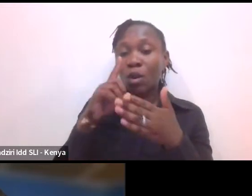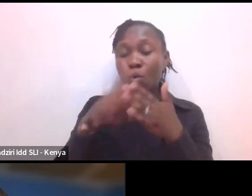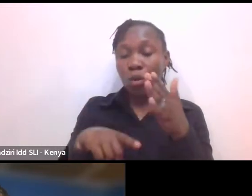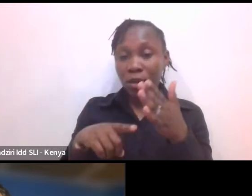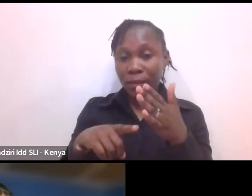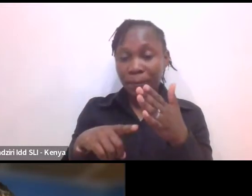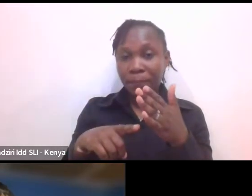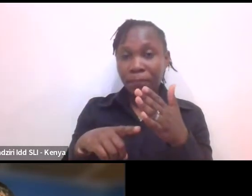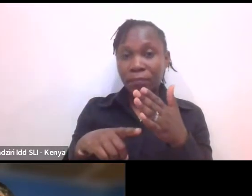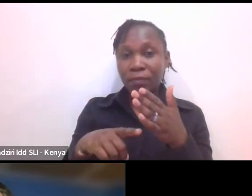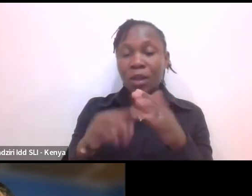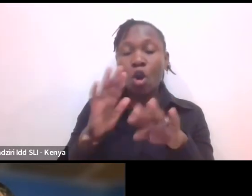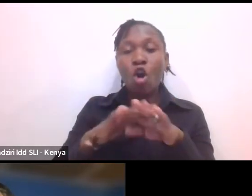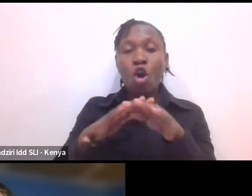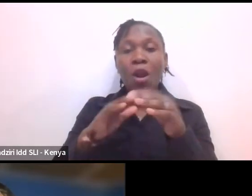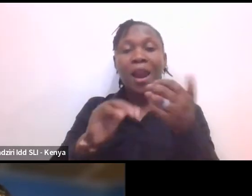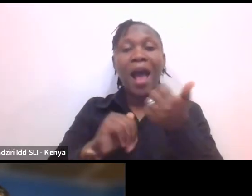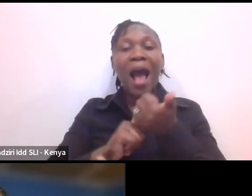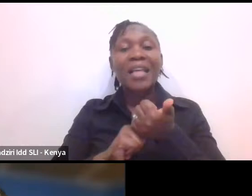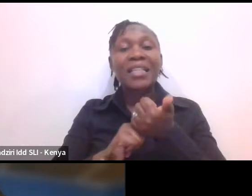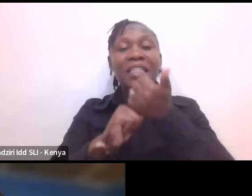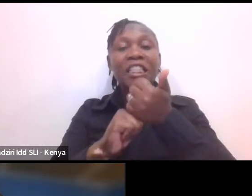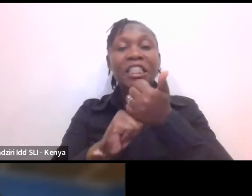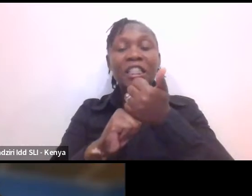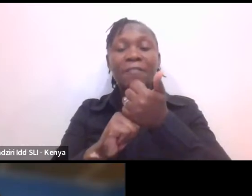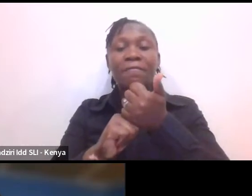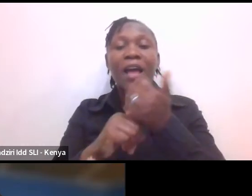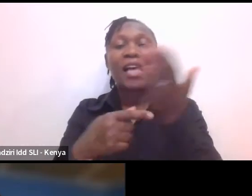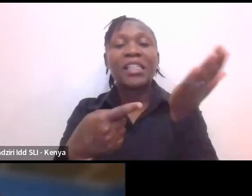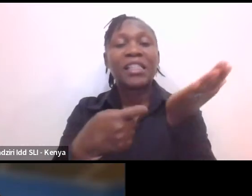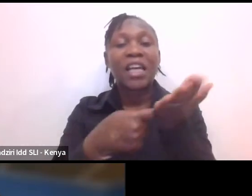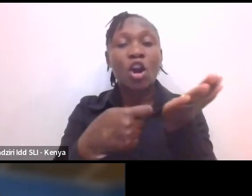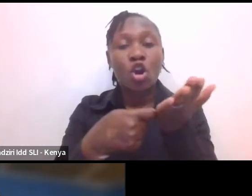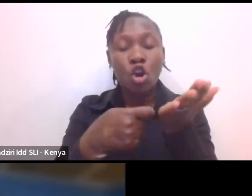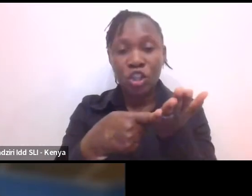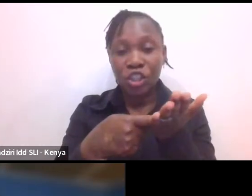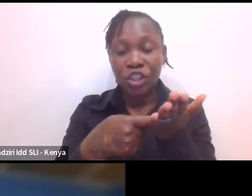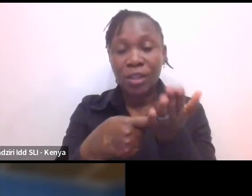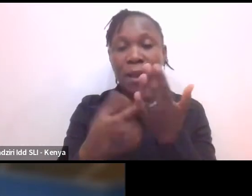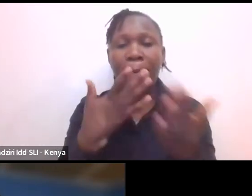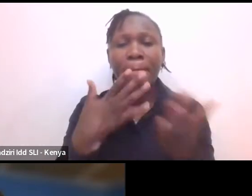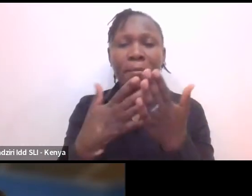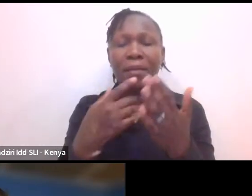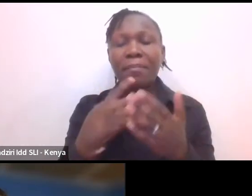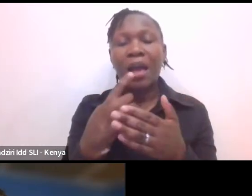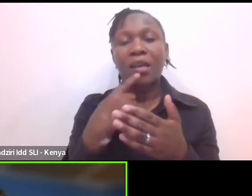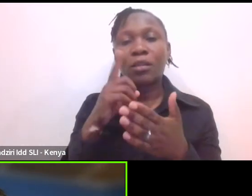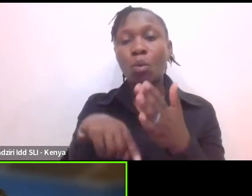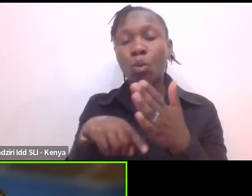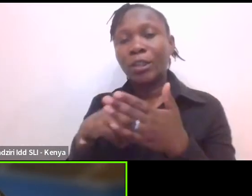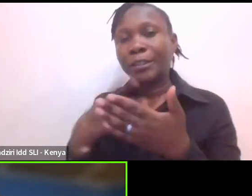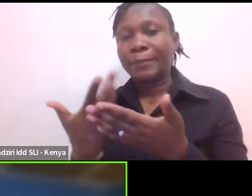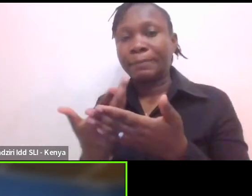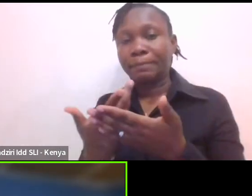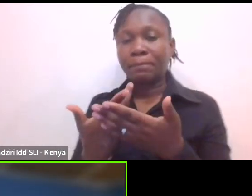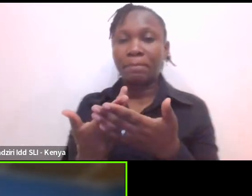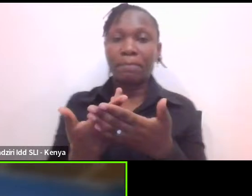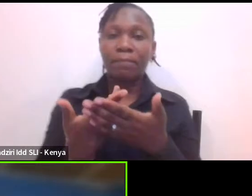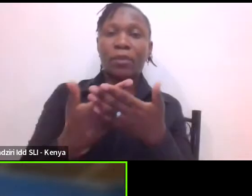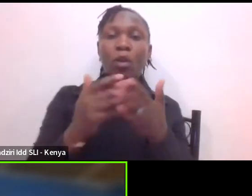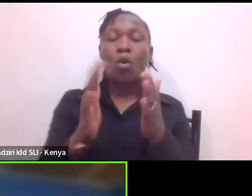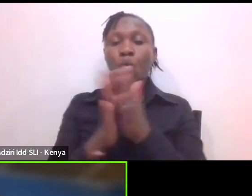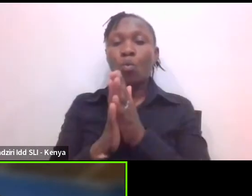about assistive technology, and I might point the questioner a little bit down there as well, because there was some valuable